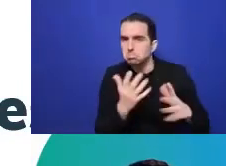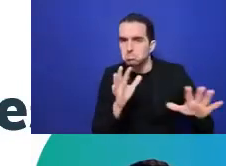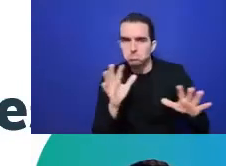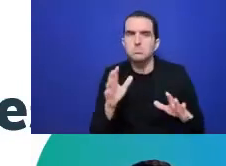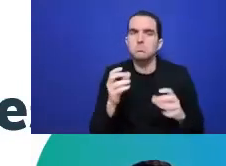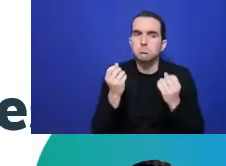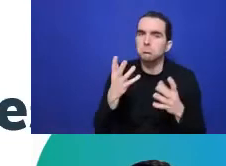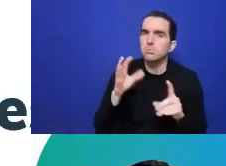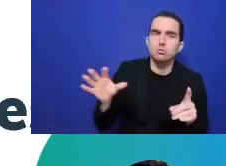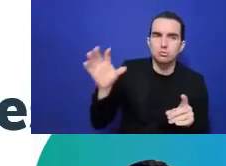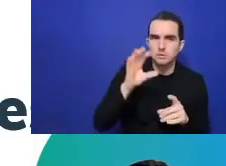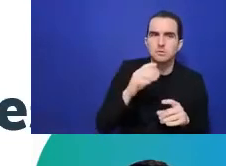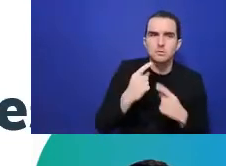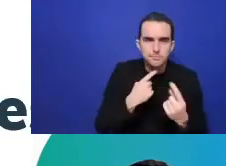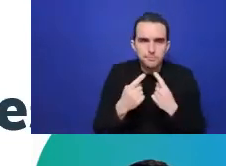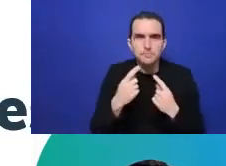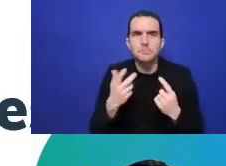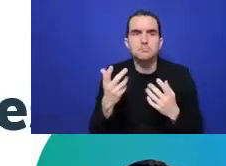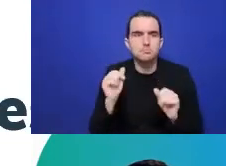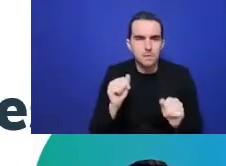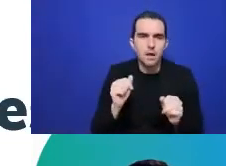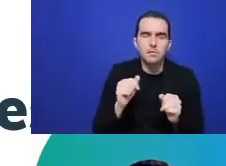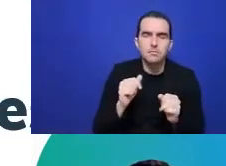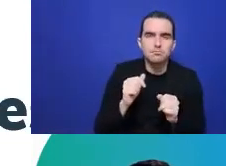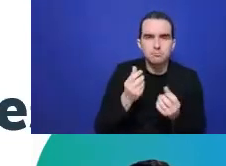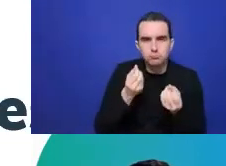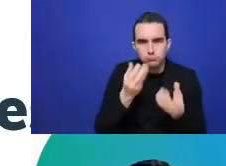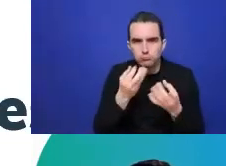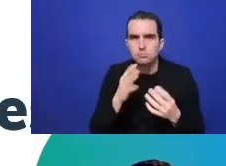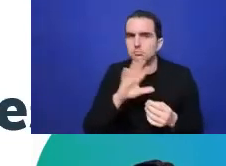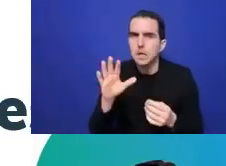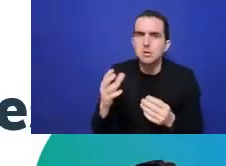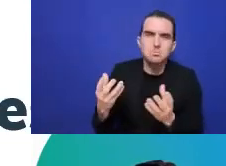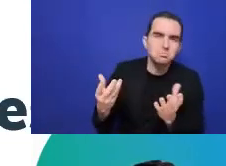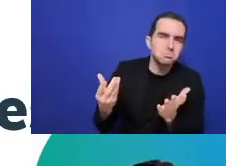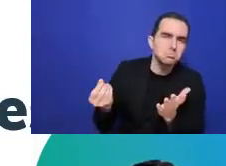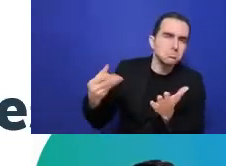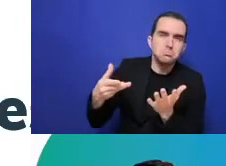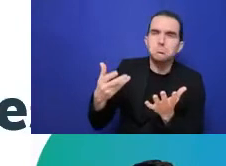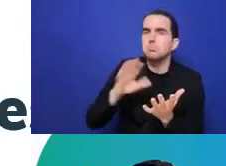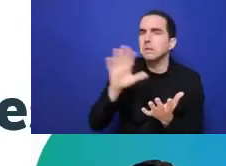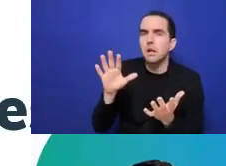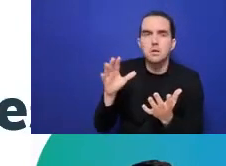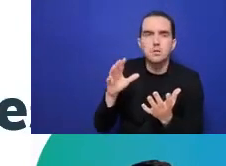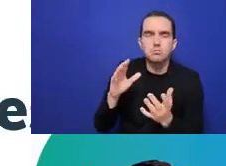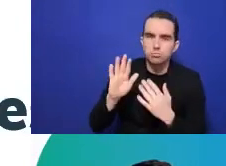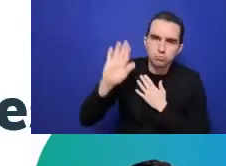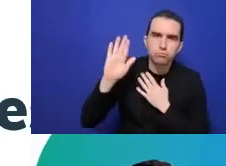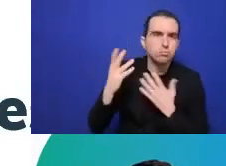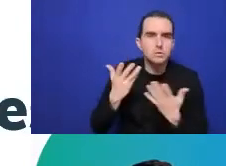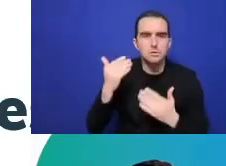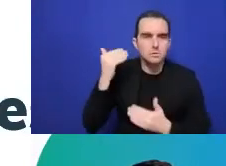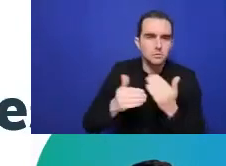UHC and describe their policy implication and set up the regulation, legislation. At